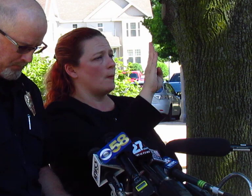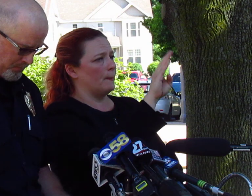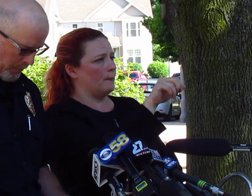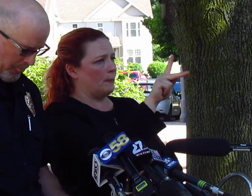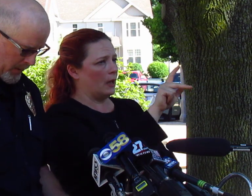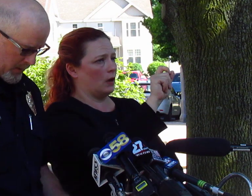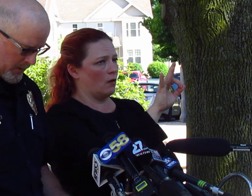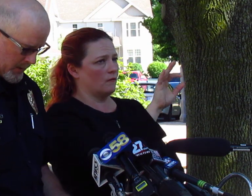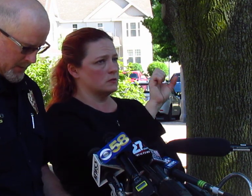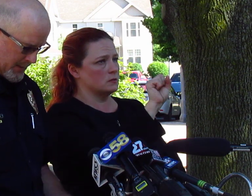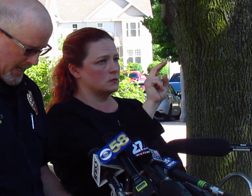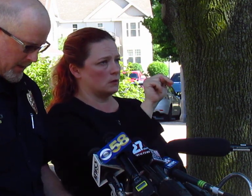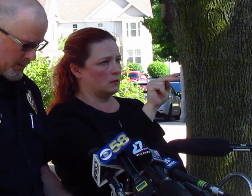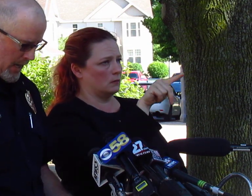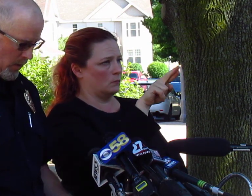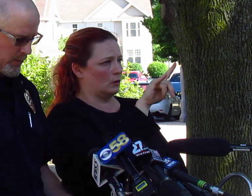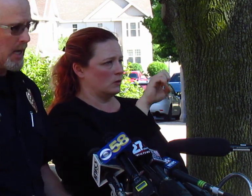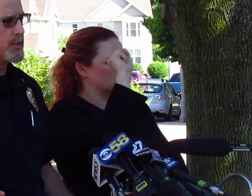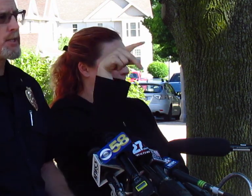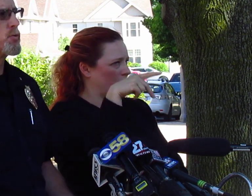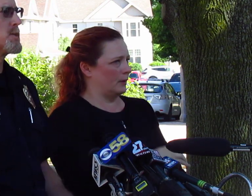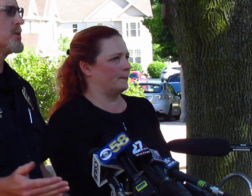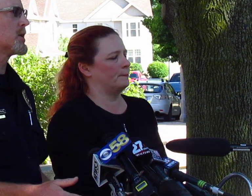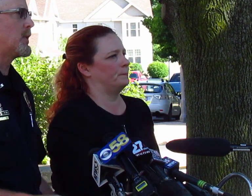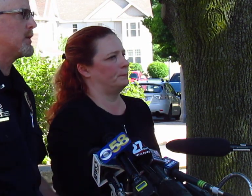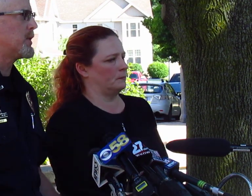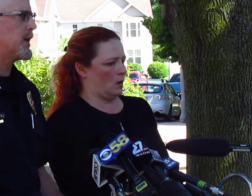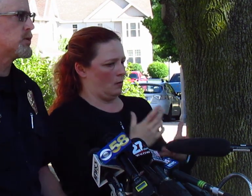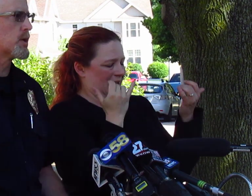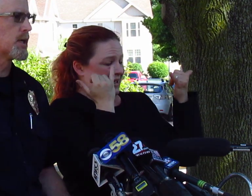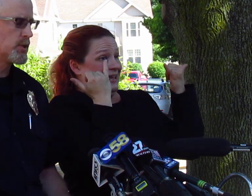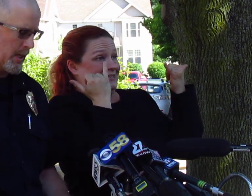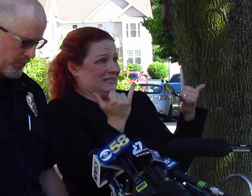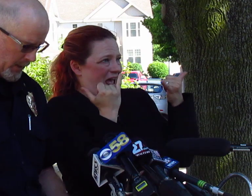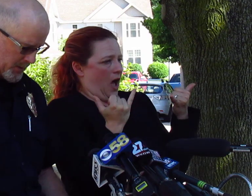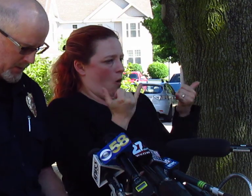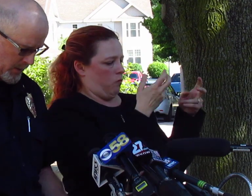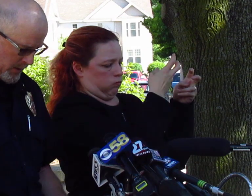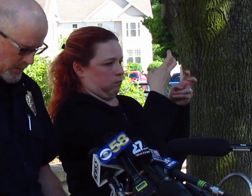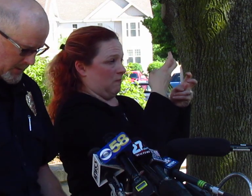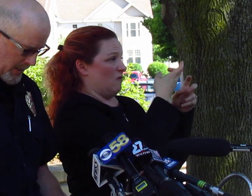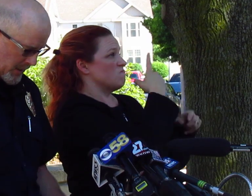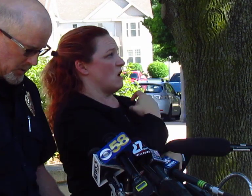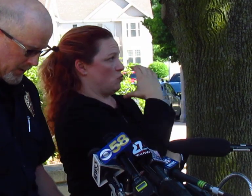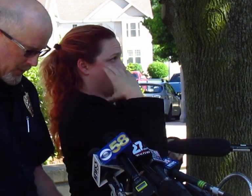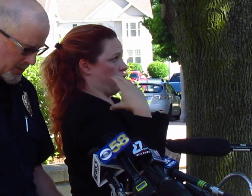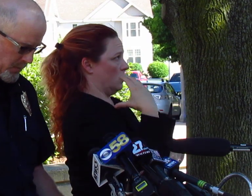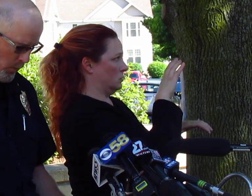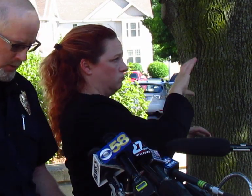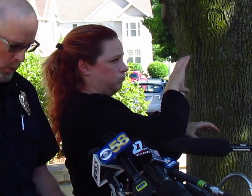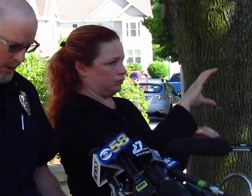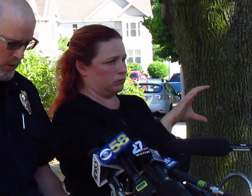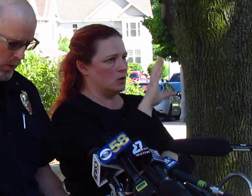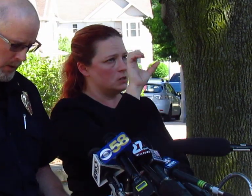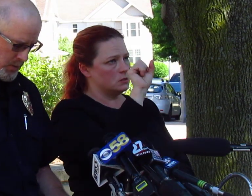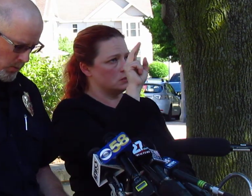Prairie. To date, now that transition has been made to our Sunshine Place, to date, Sunshine Place has met